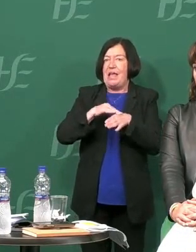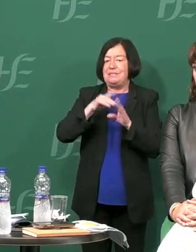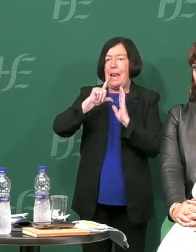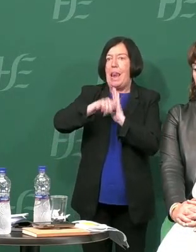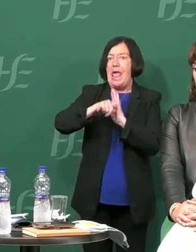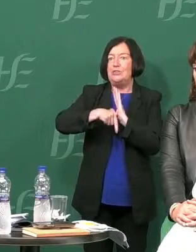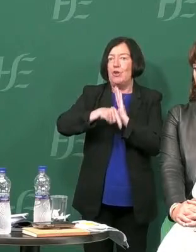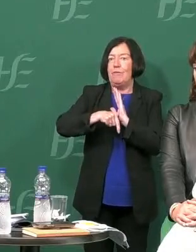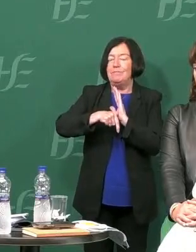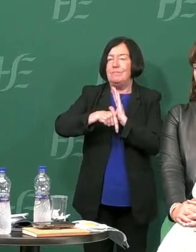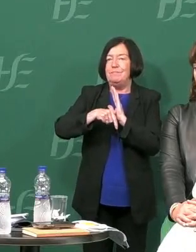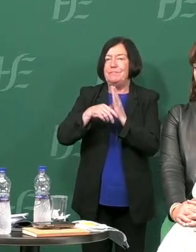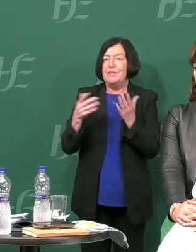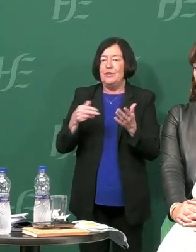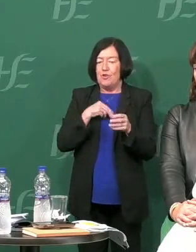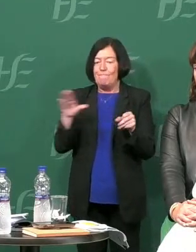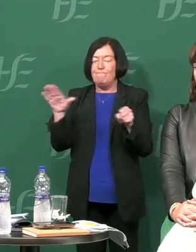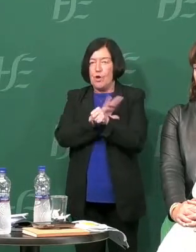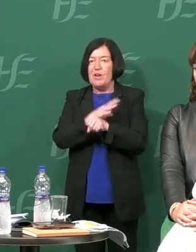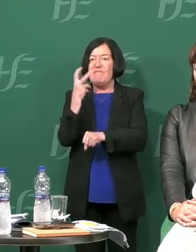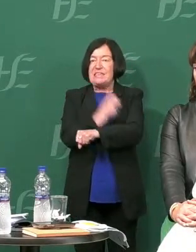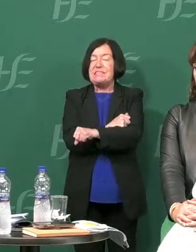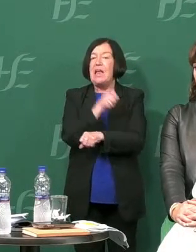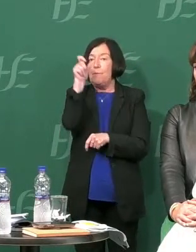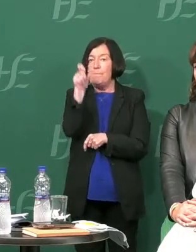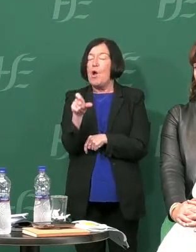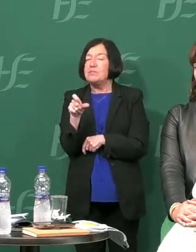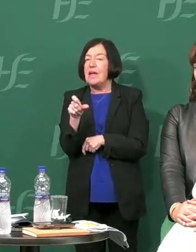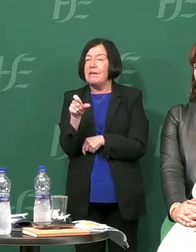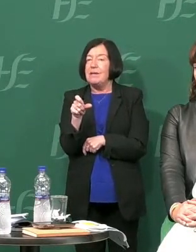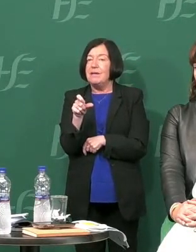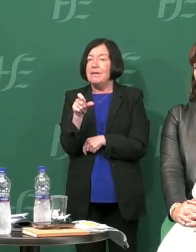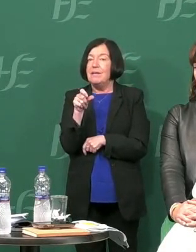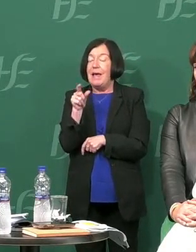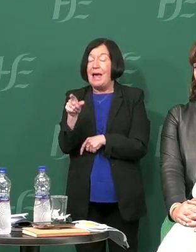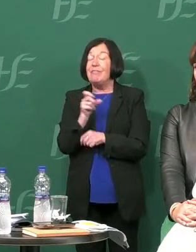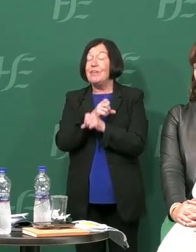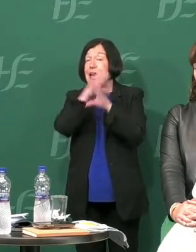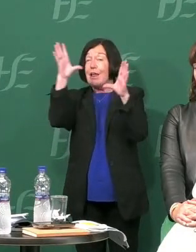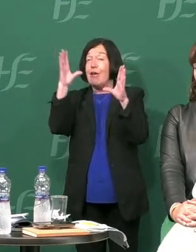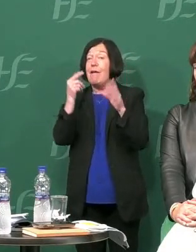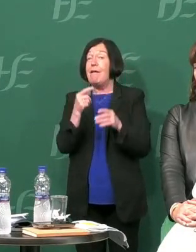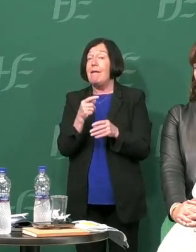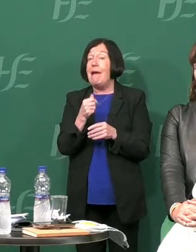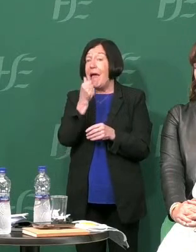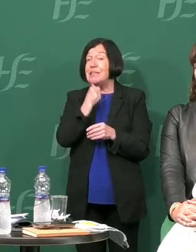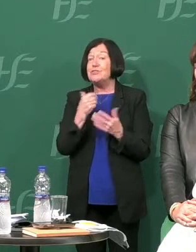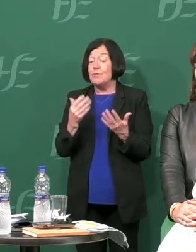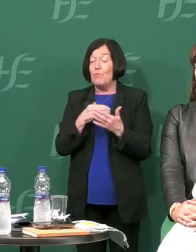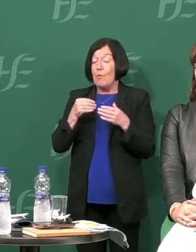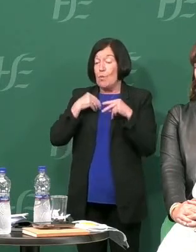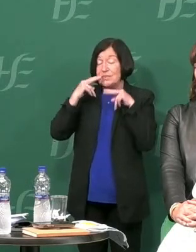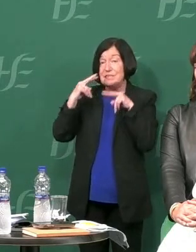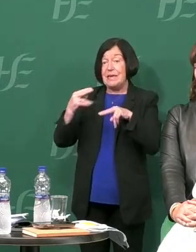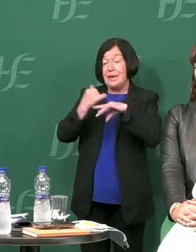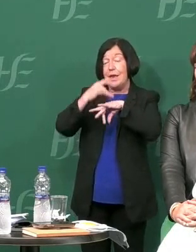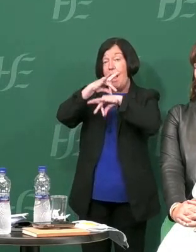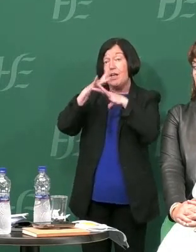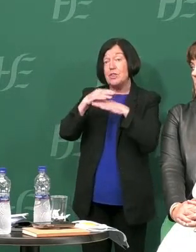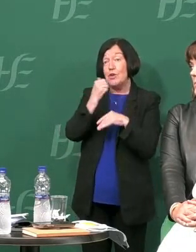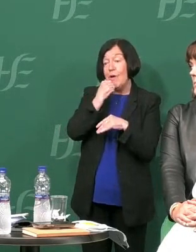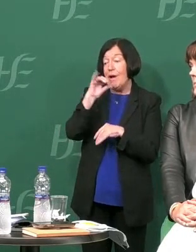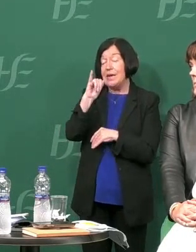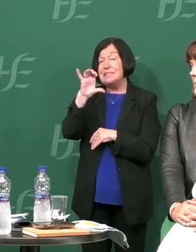head, does it do to a fully vaccinated person? And the obvious answer right now is, from what we're seeing on hospitalizations